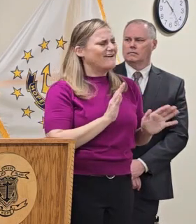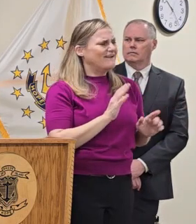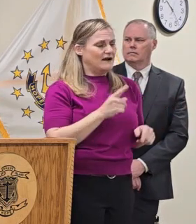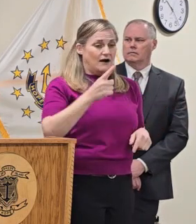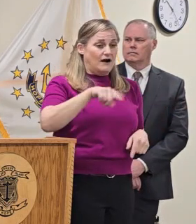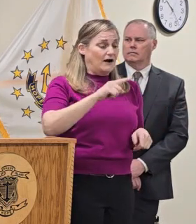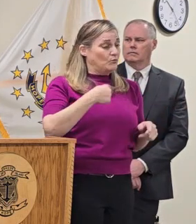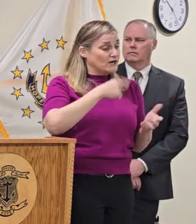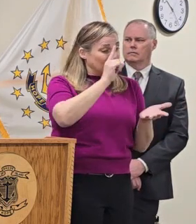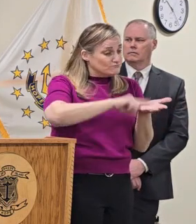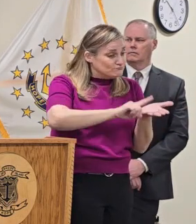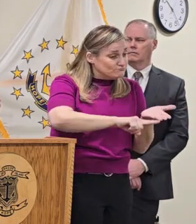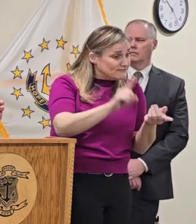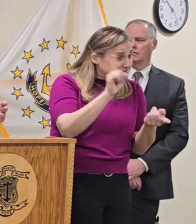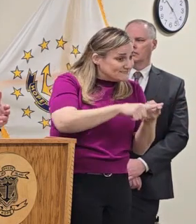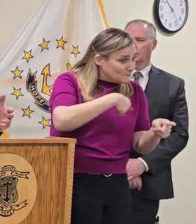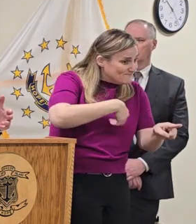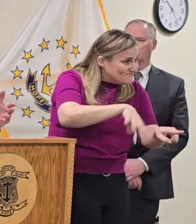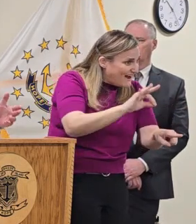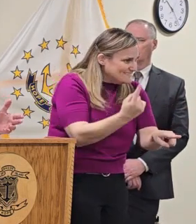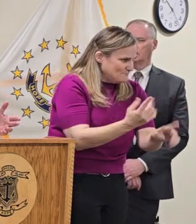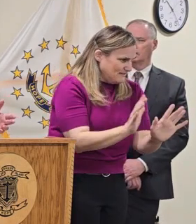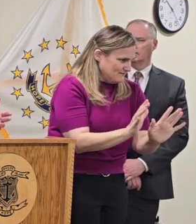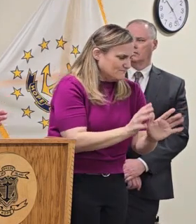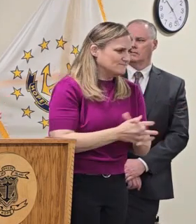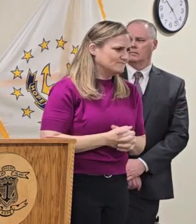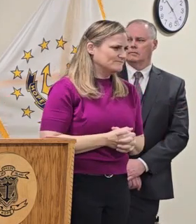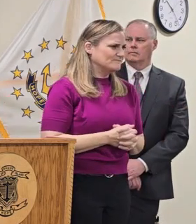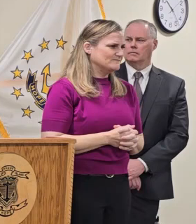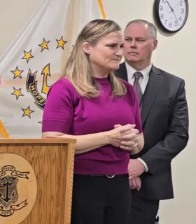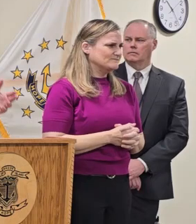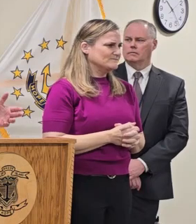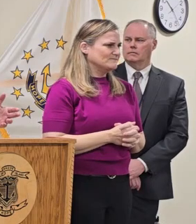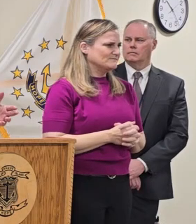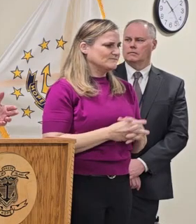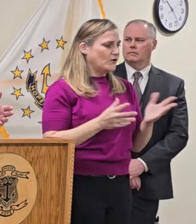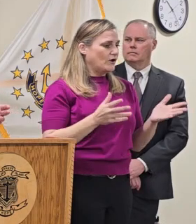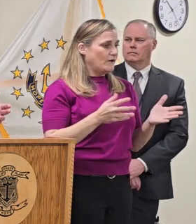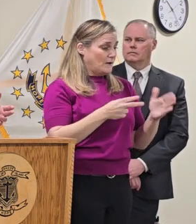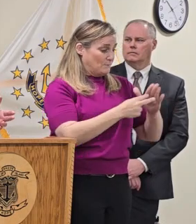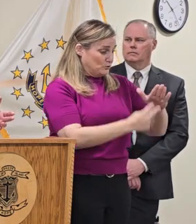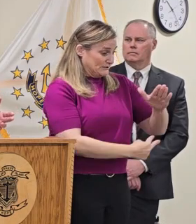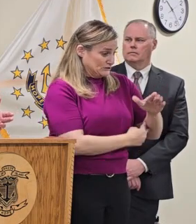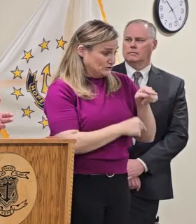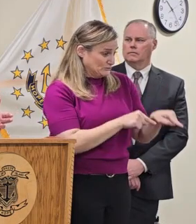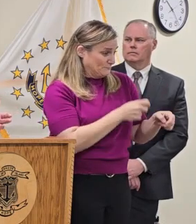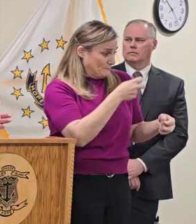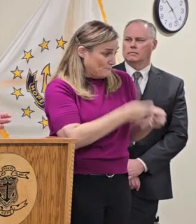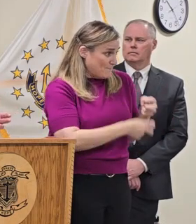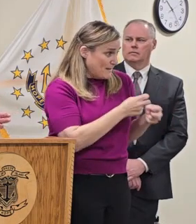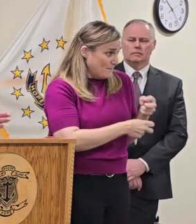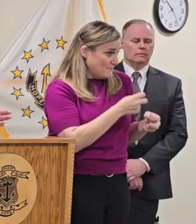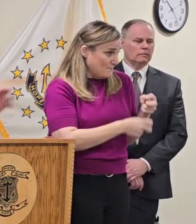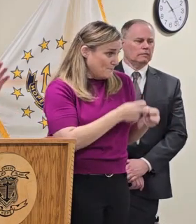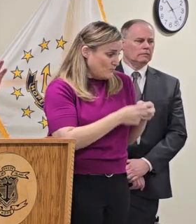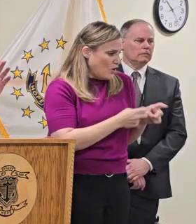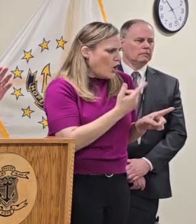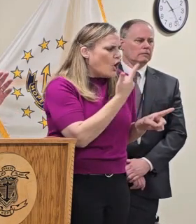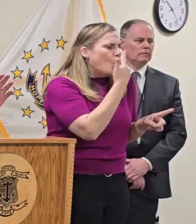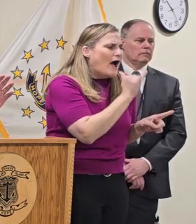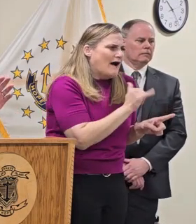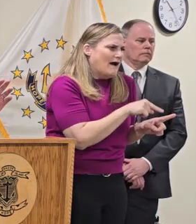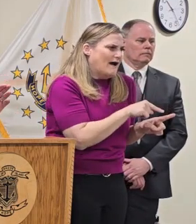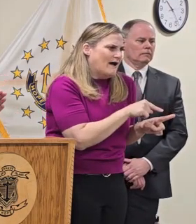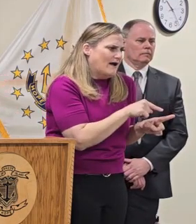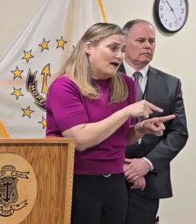the surface, it looks like this has been going on for a long time, and it looks like maybe DOT has some responsibility, but that's